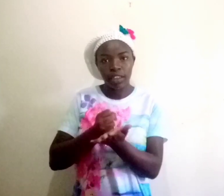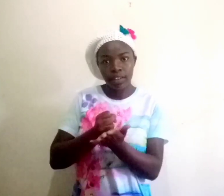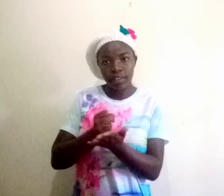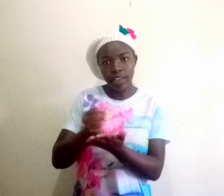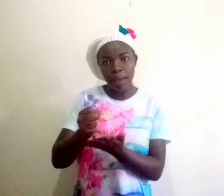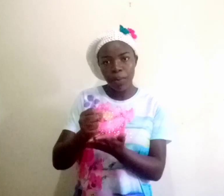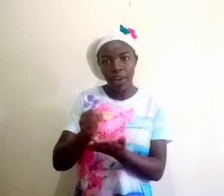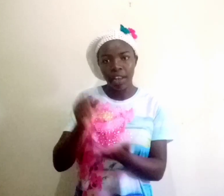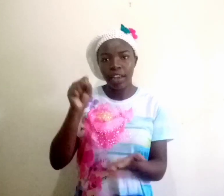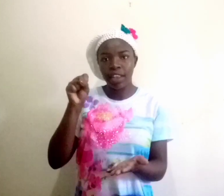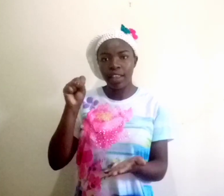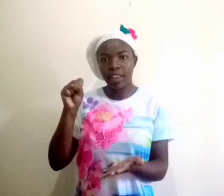Samuel,